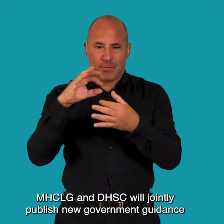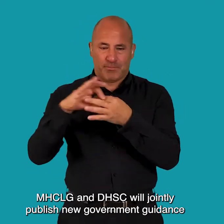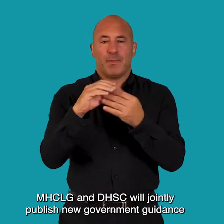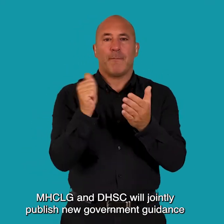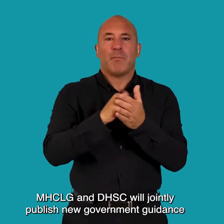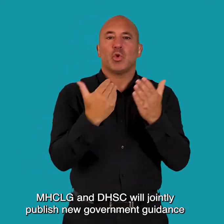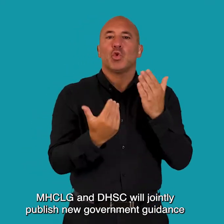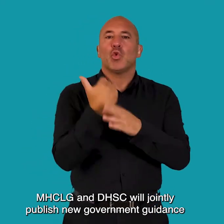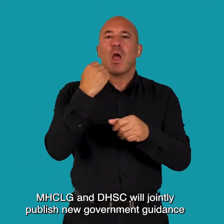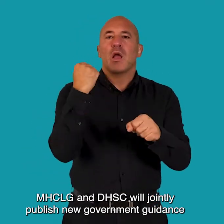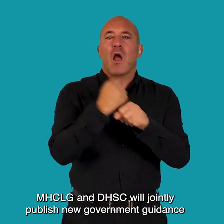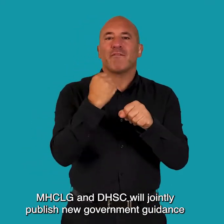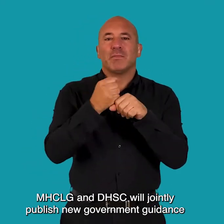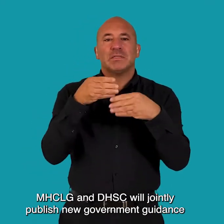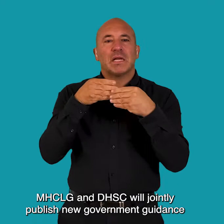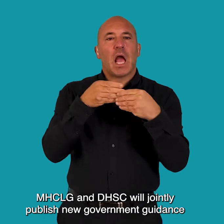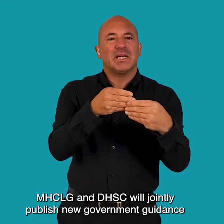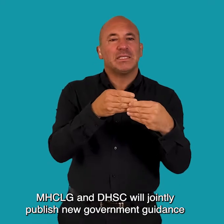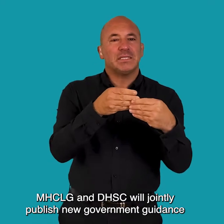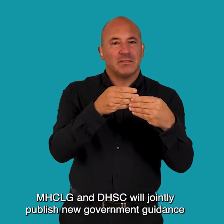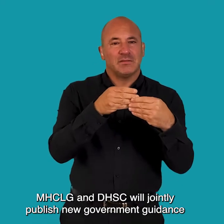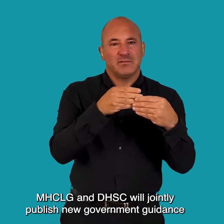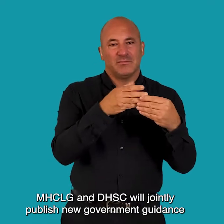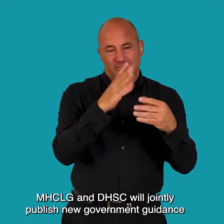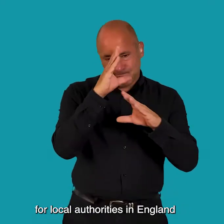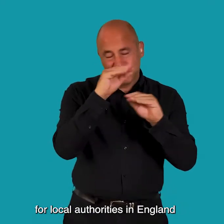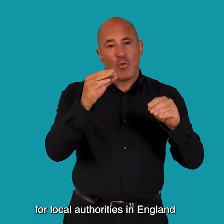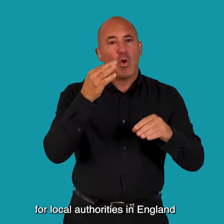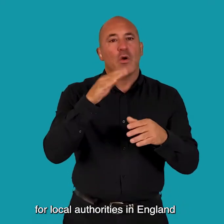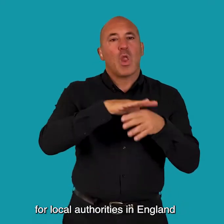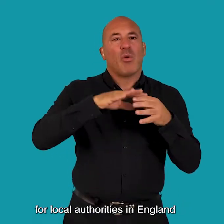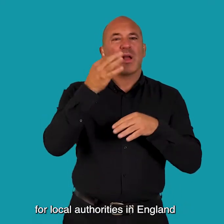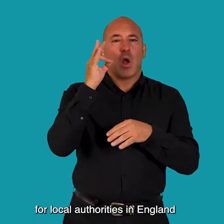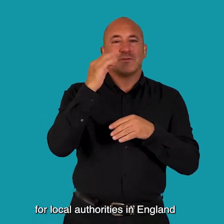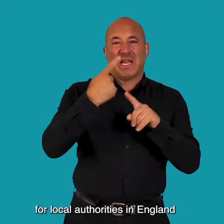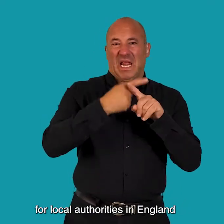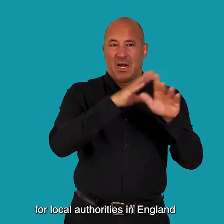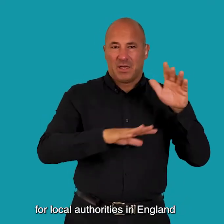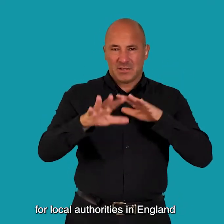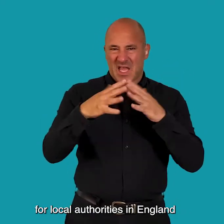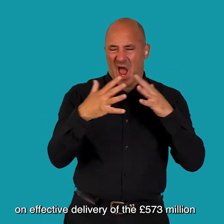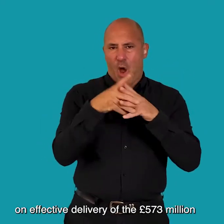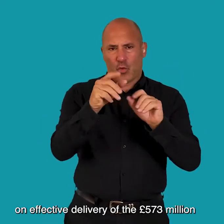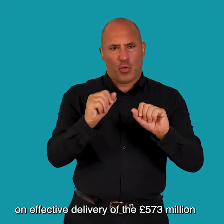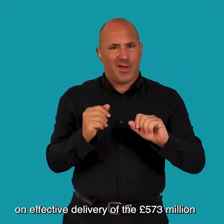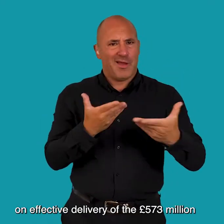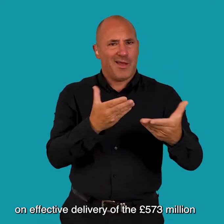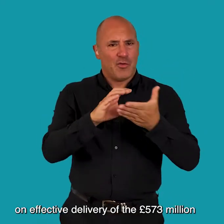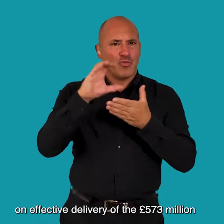will jointly publish new government guidance for local authorities in England on the effective delivery of